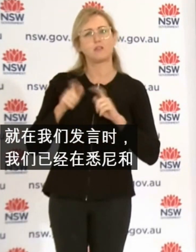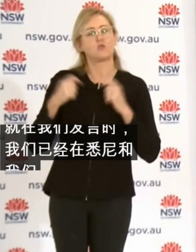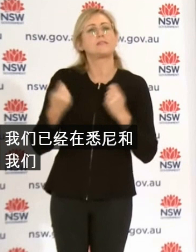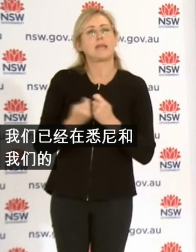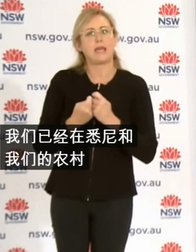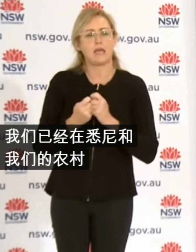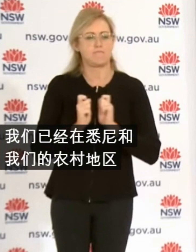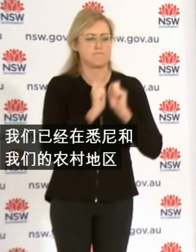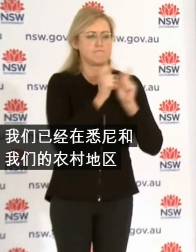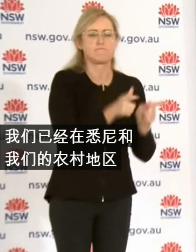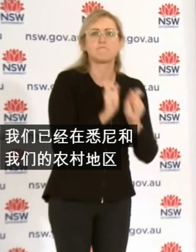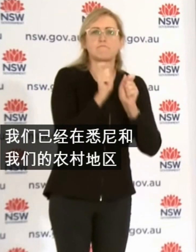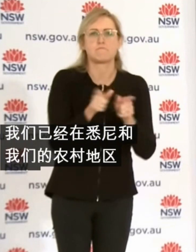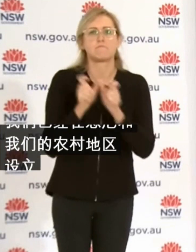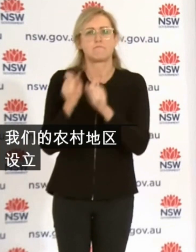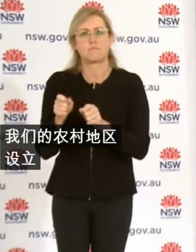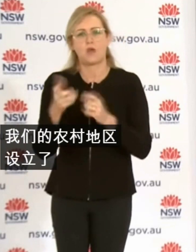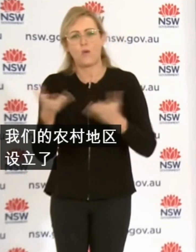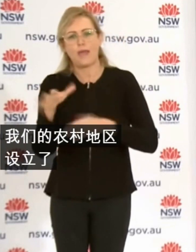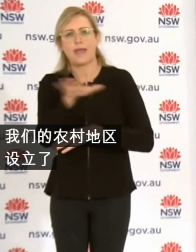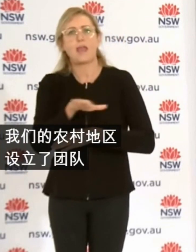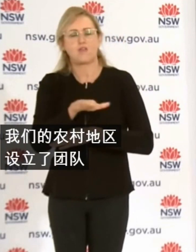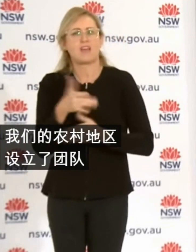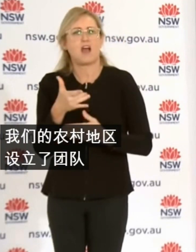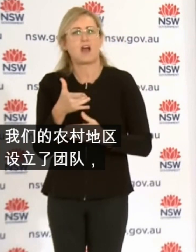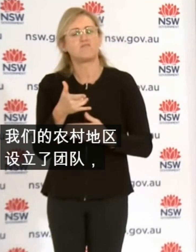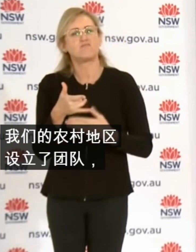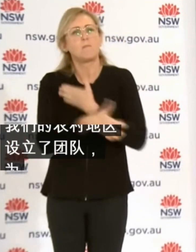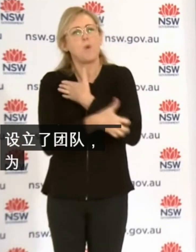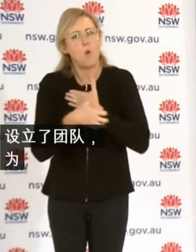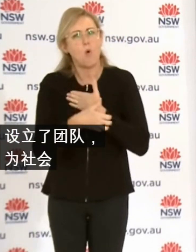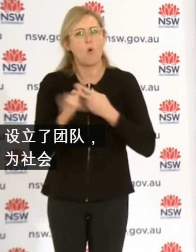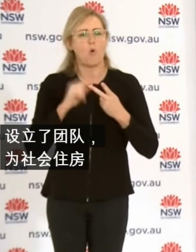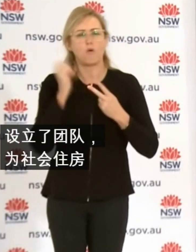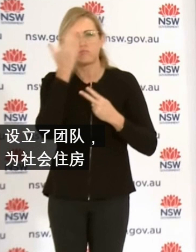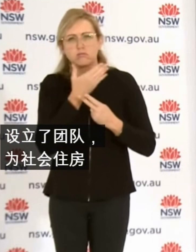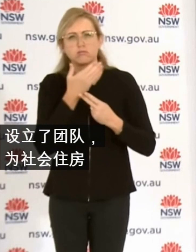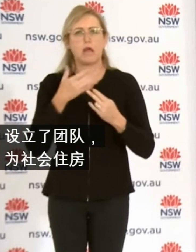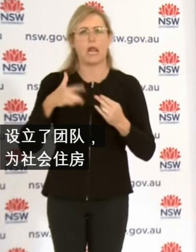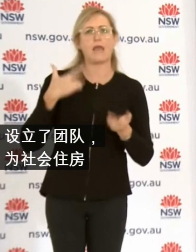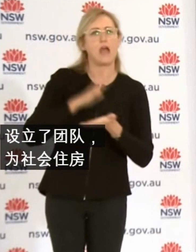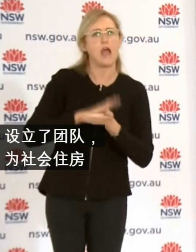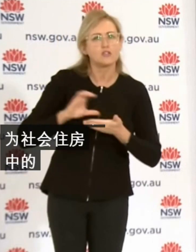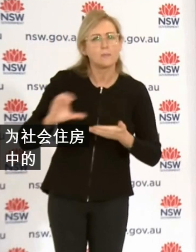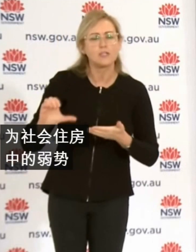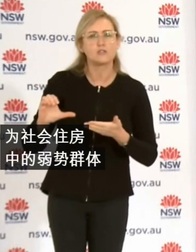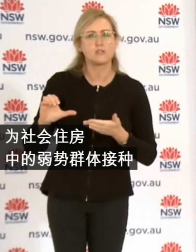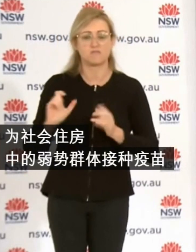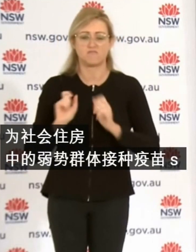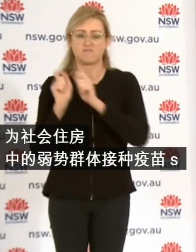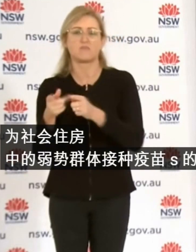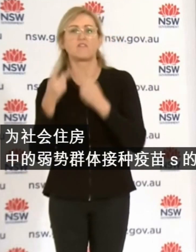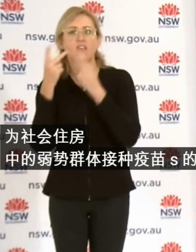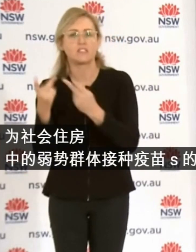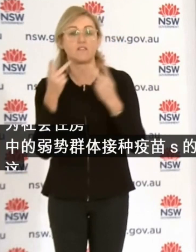but also across our rural areas, vaccinating vulnerable groups of people, both in social housing, in all